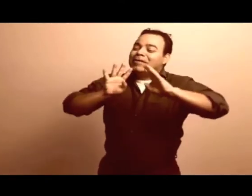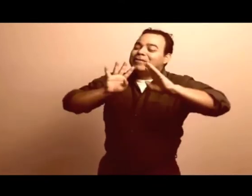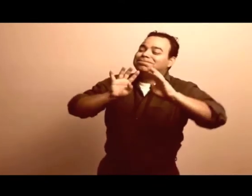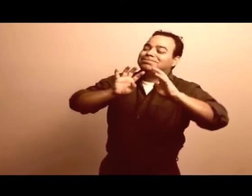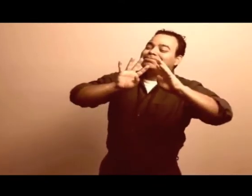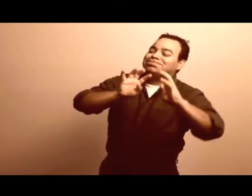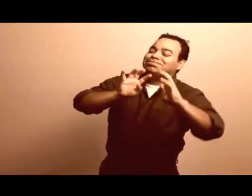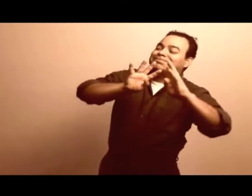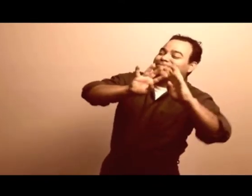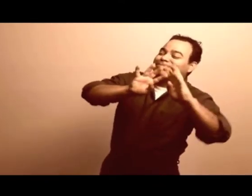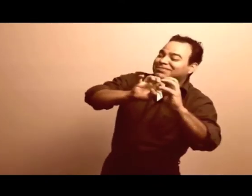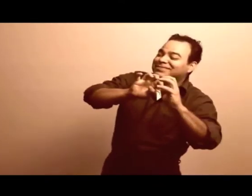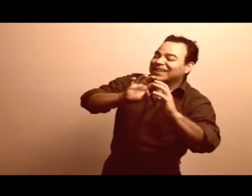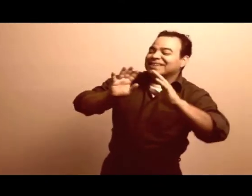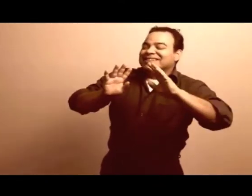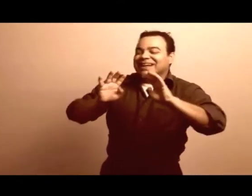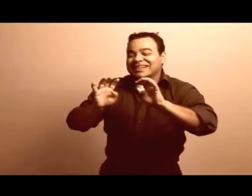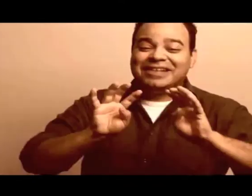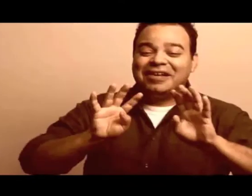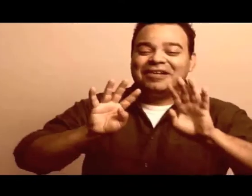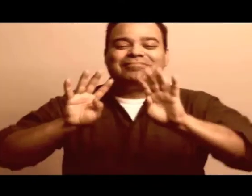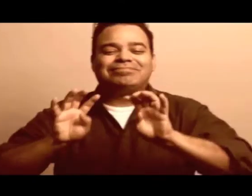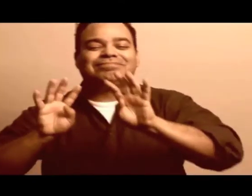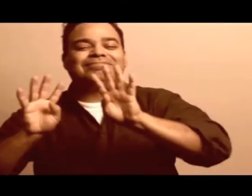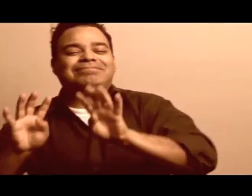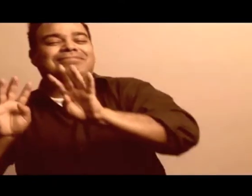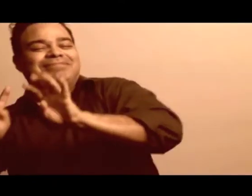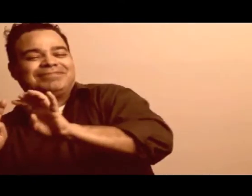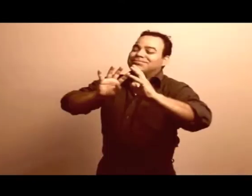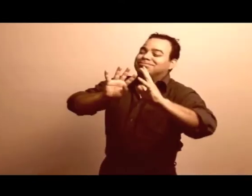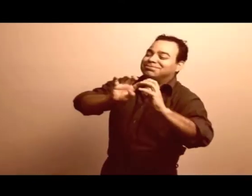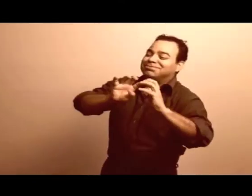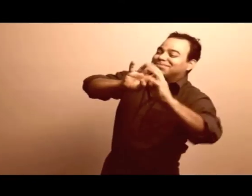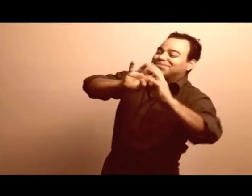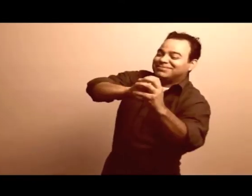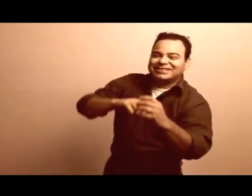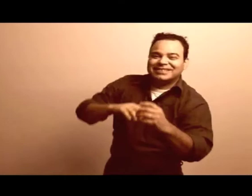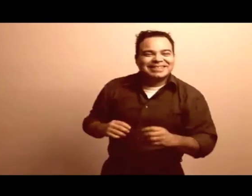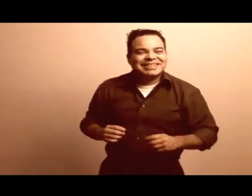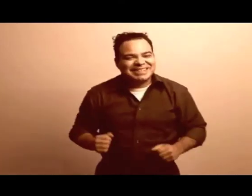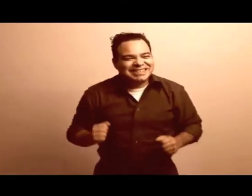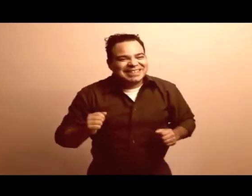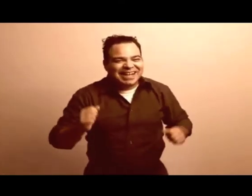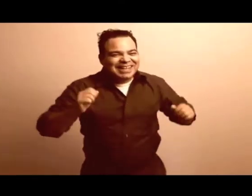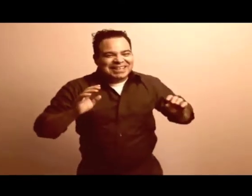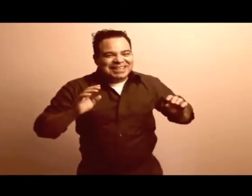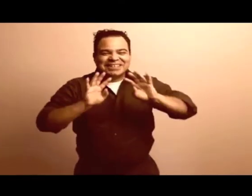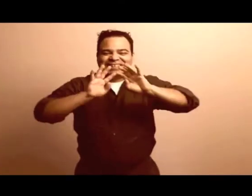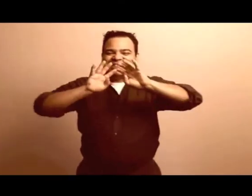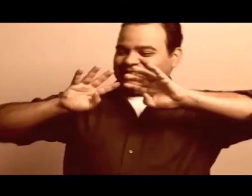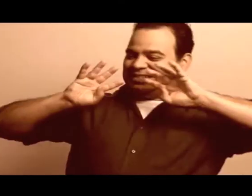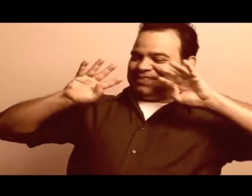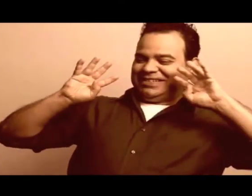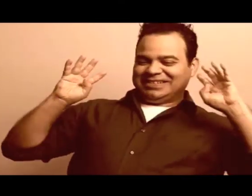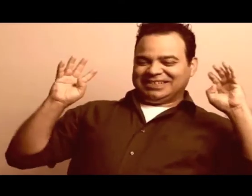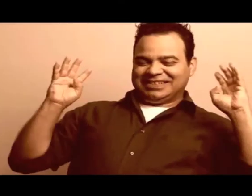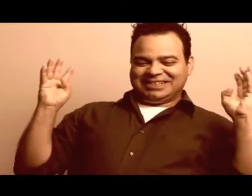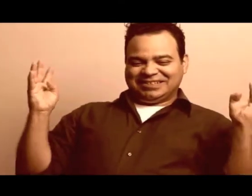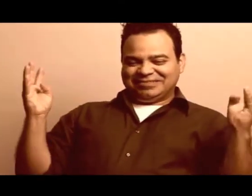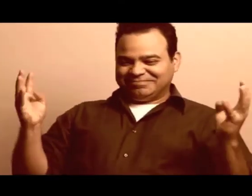of the voices filled the air. The chieftain of the village raised his hand, and all the tribe sat